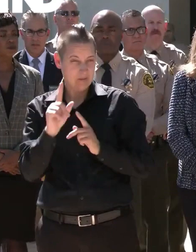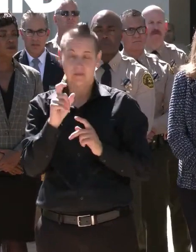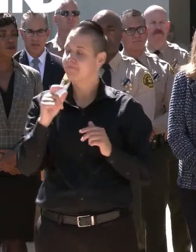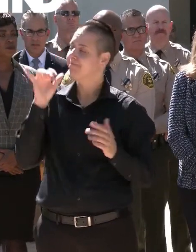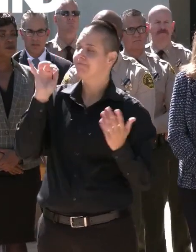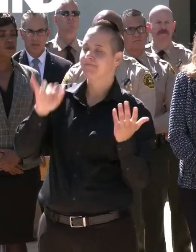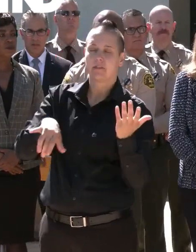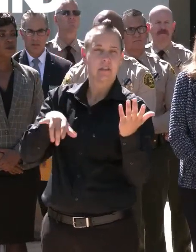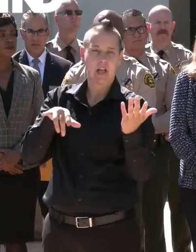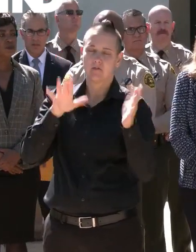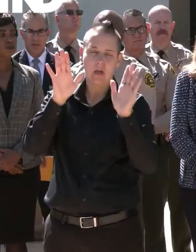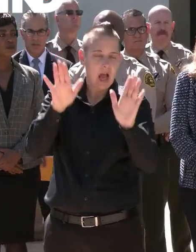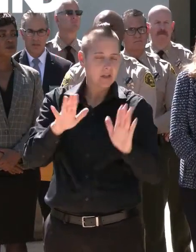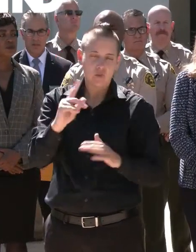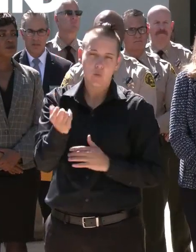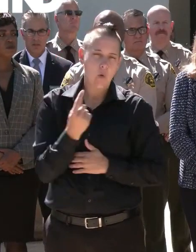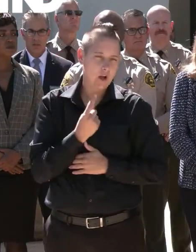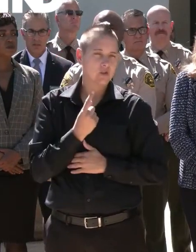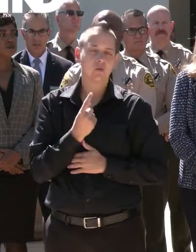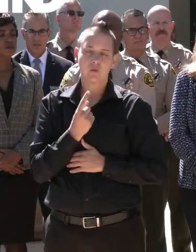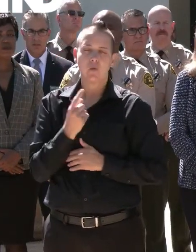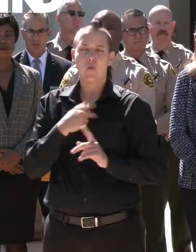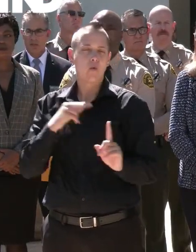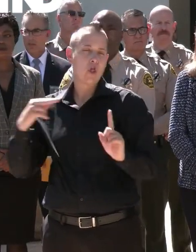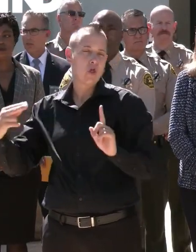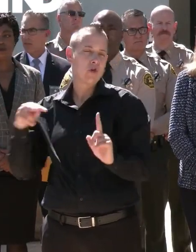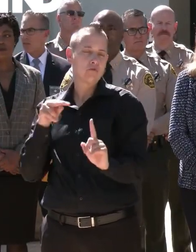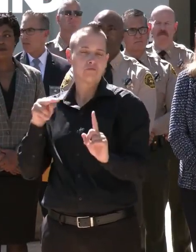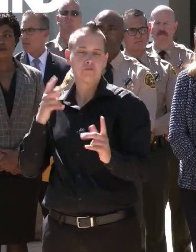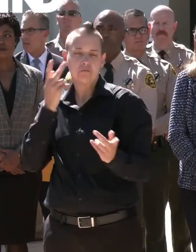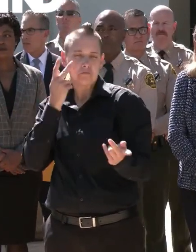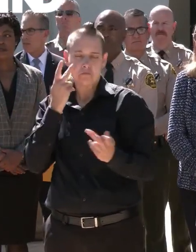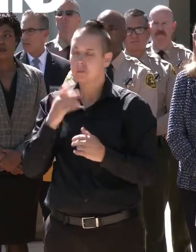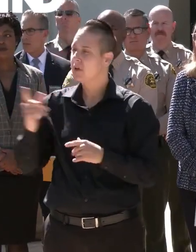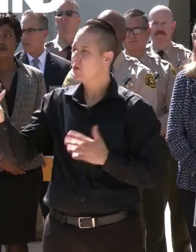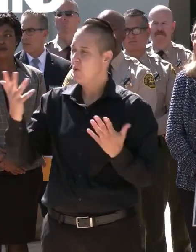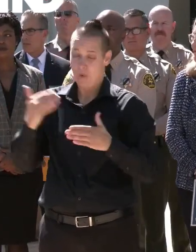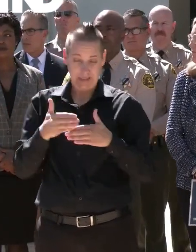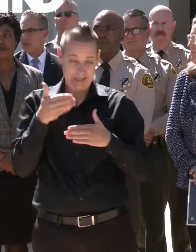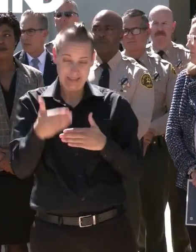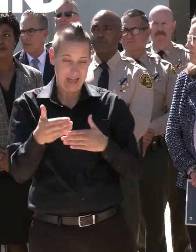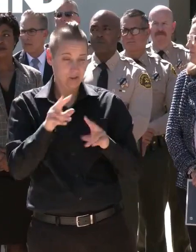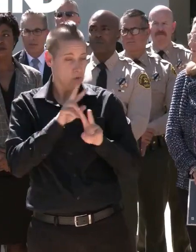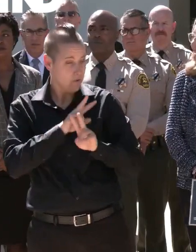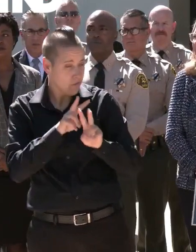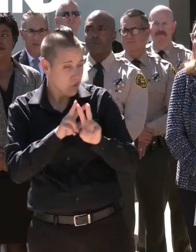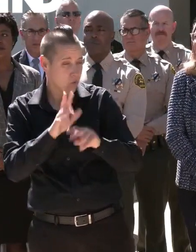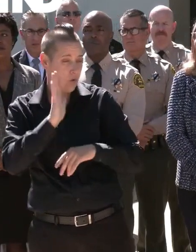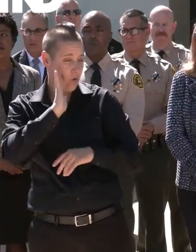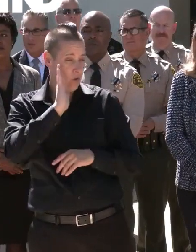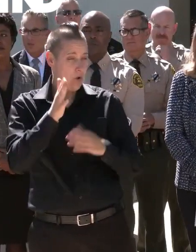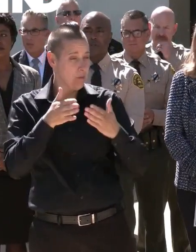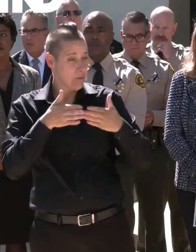again, those are all excellent questions. We're looking at all that. Can you tell us what's next about the funeral? Will it be